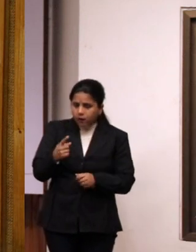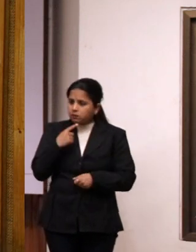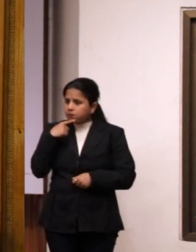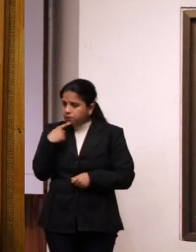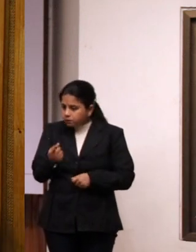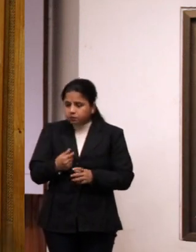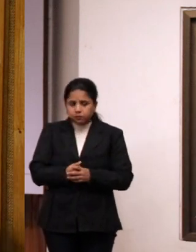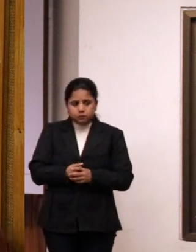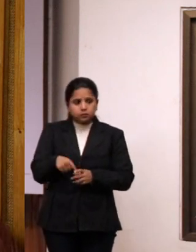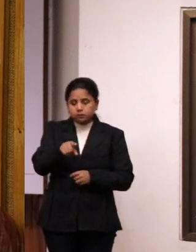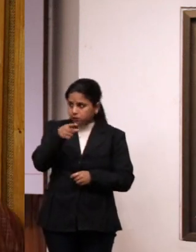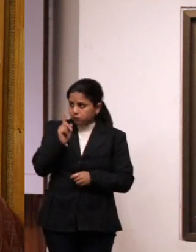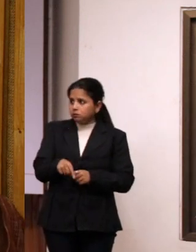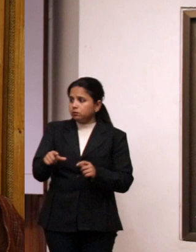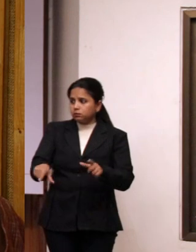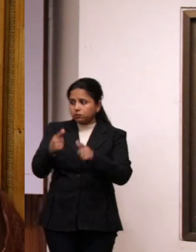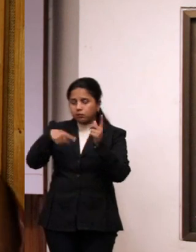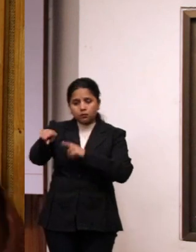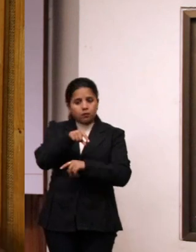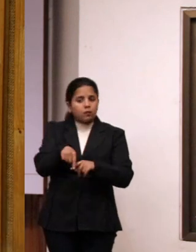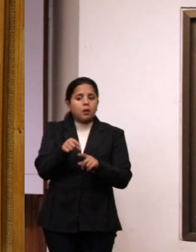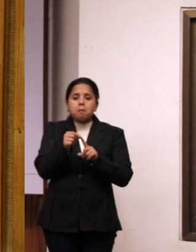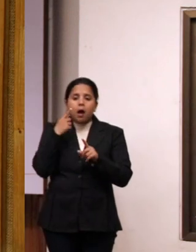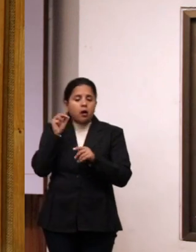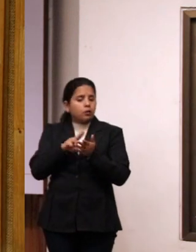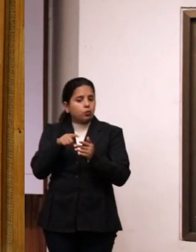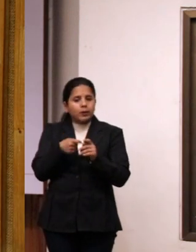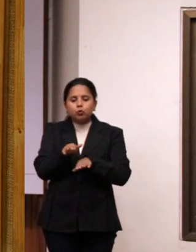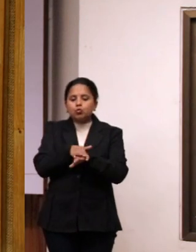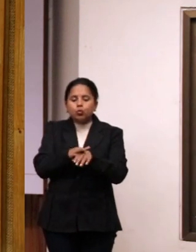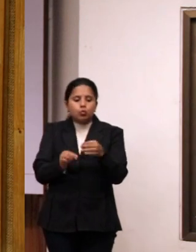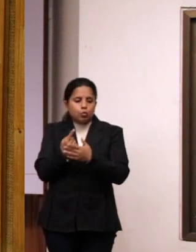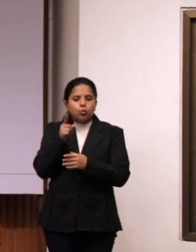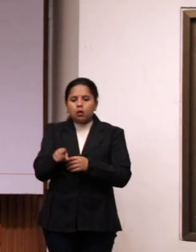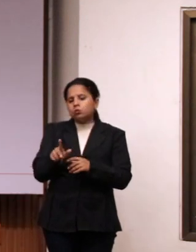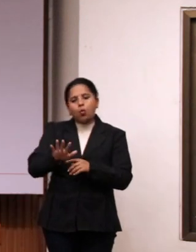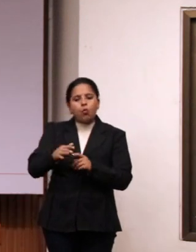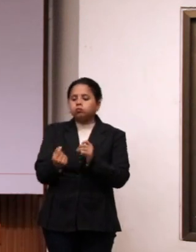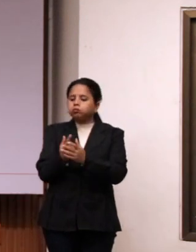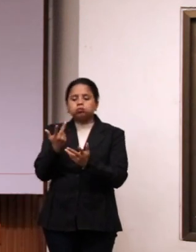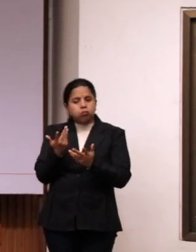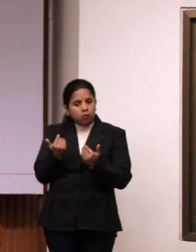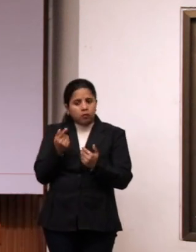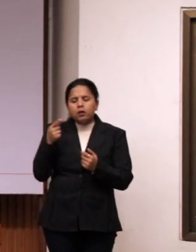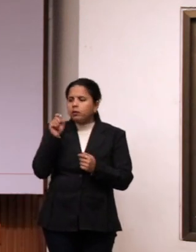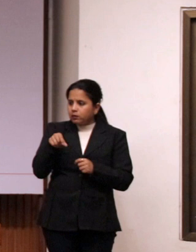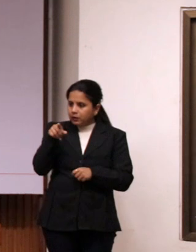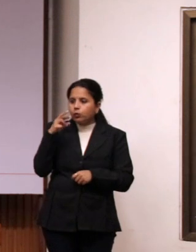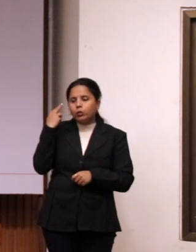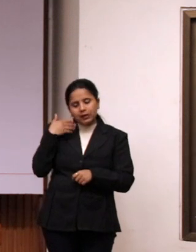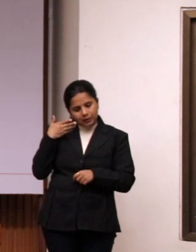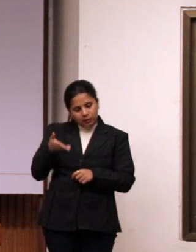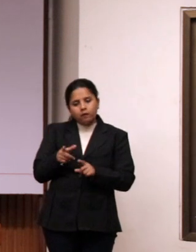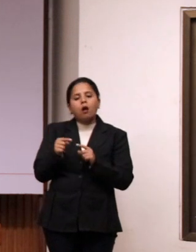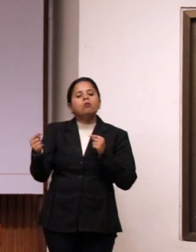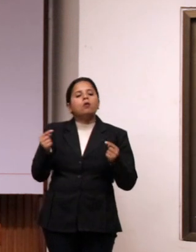you know, you should be planting only pioneer species, but you can't plant slow growing climax species over there? So therefore, that's why we are arguing